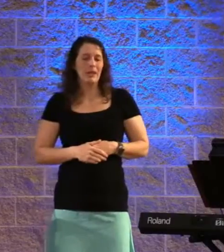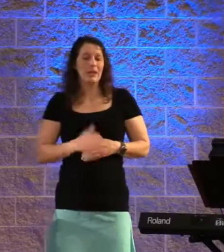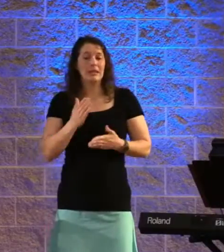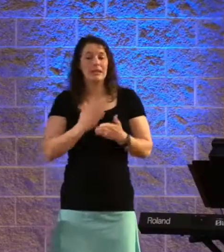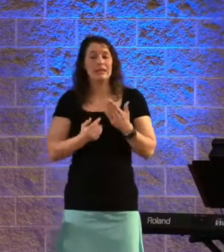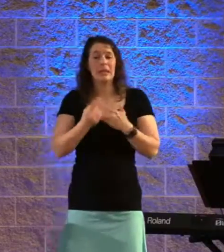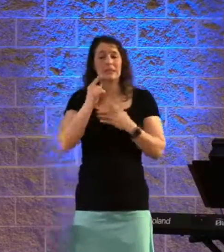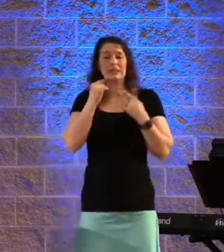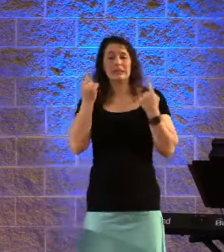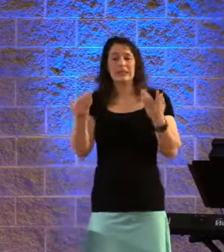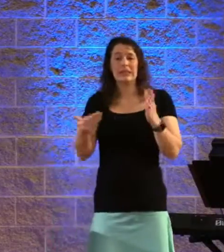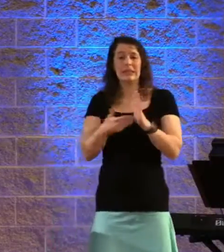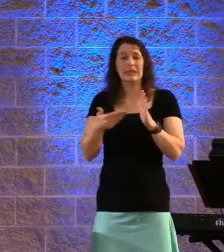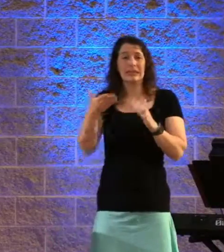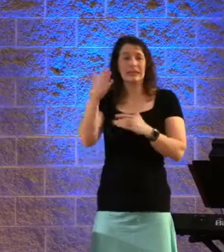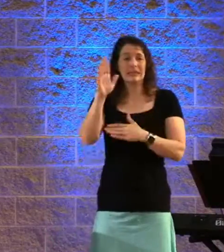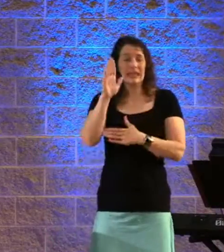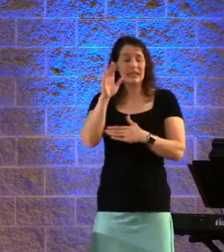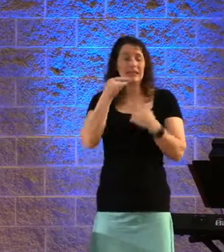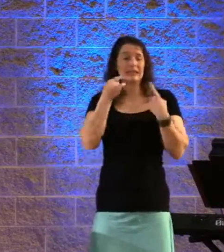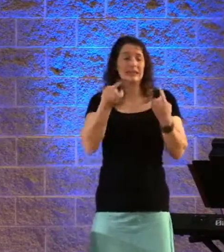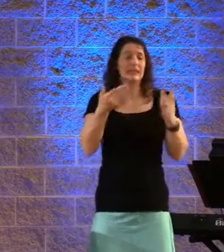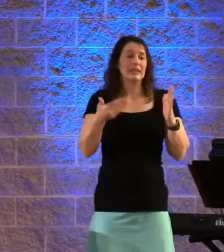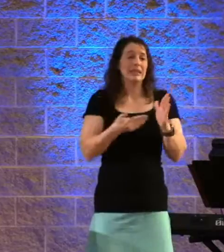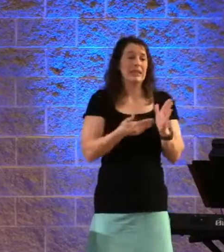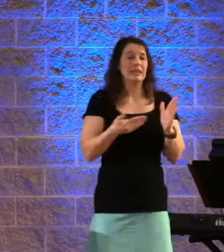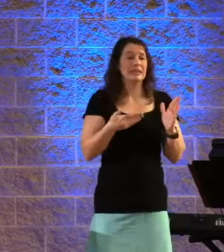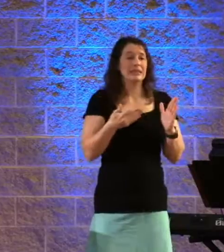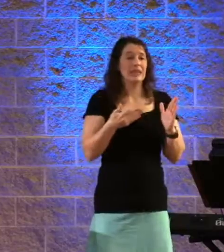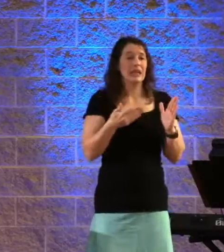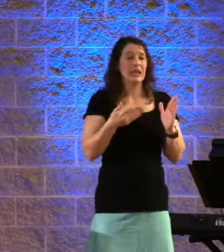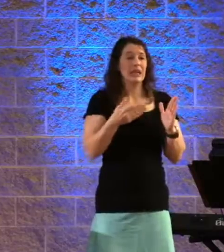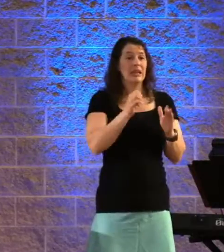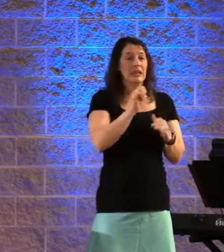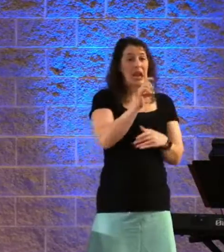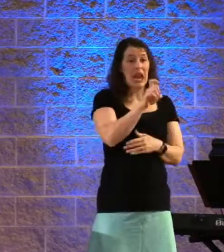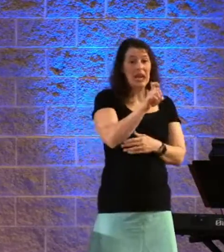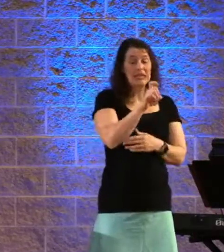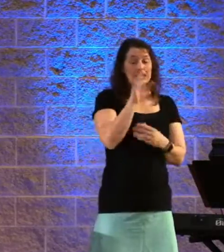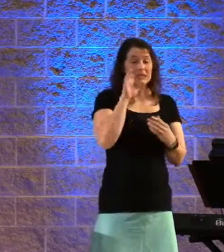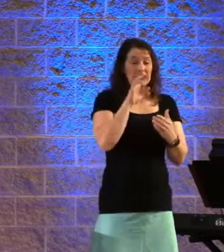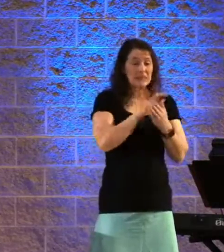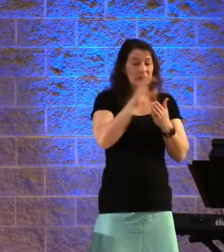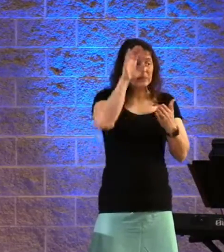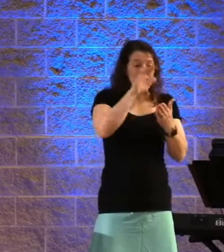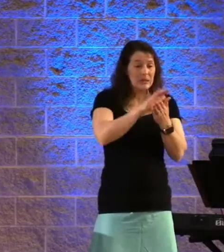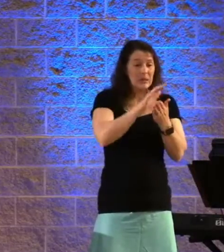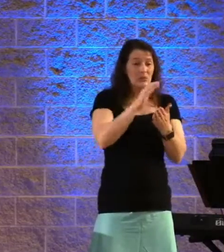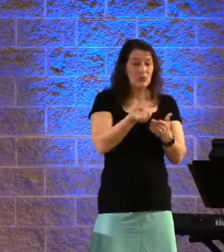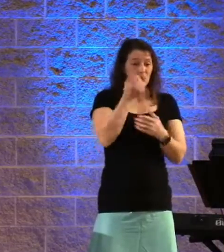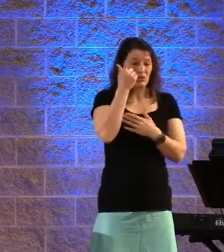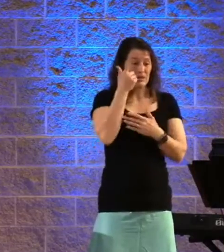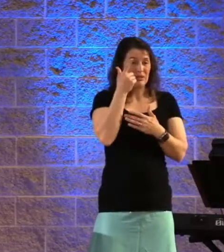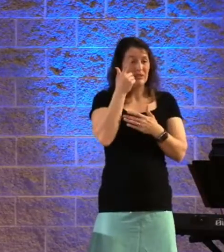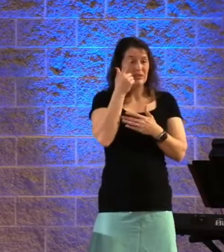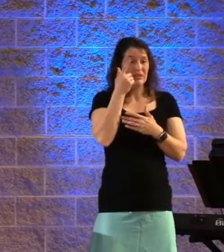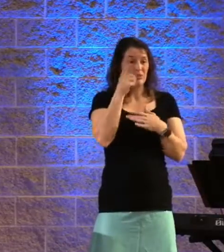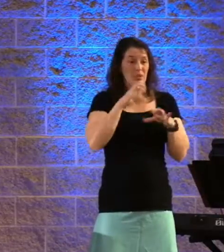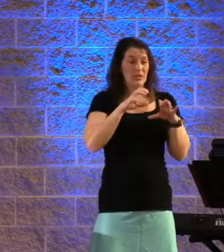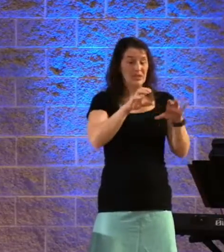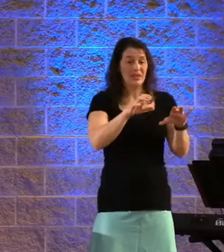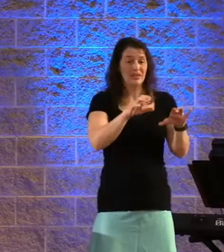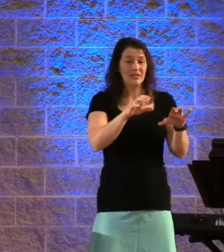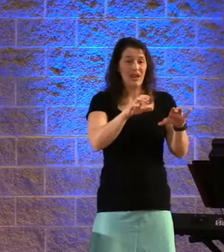God and who has sinned against their ex-spouse and their children realizes what they did, and if that